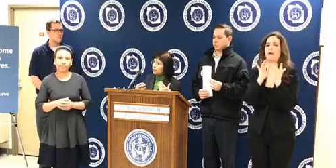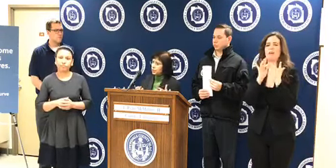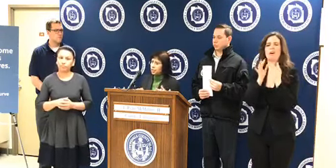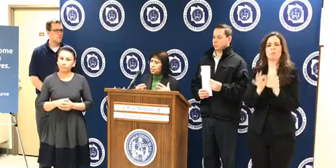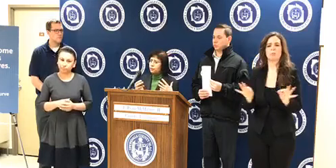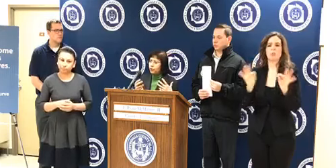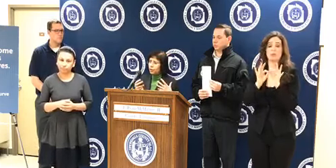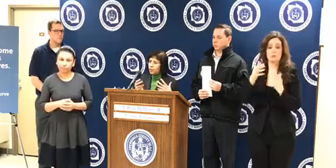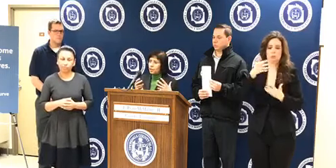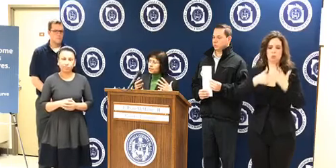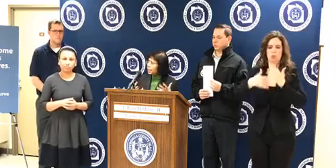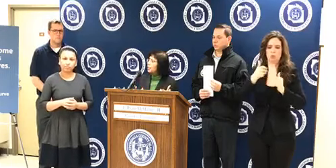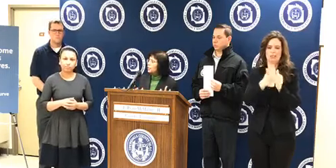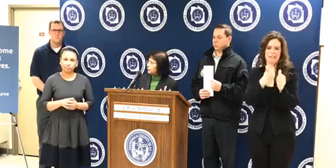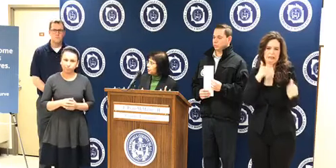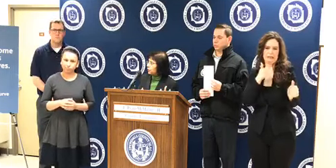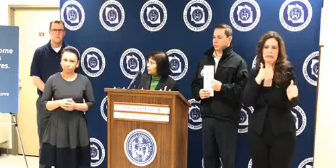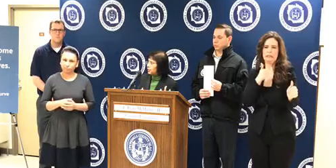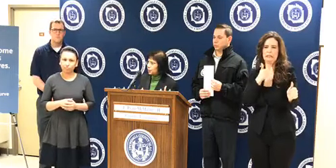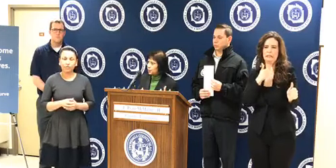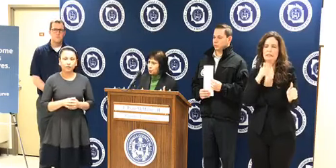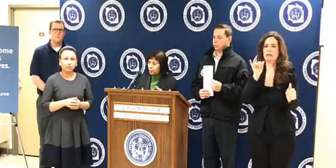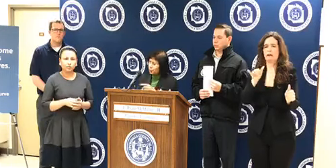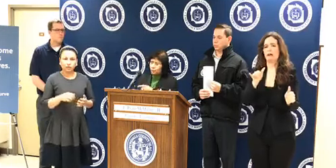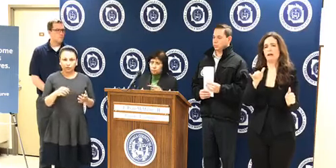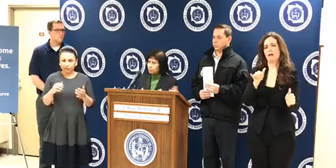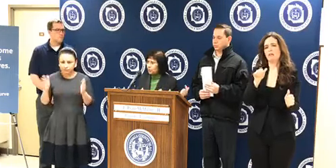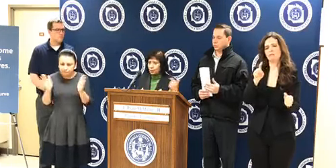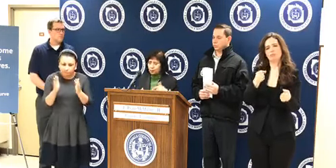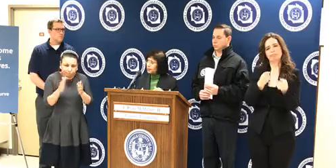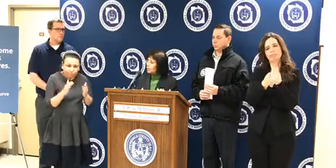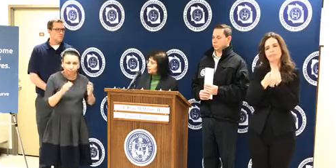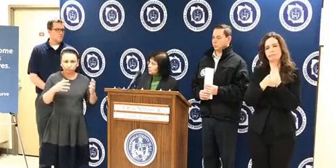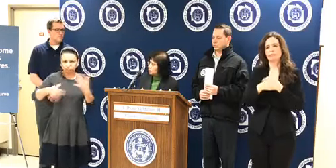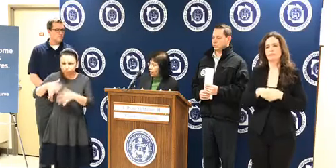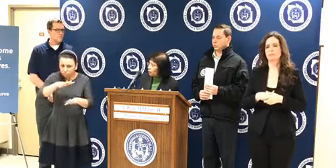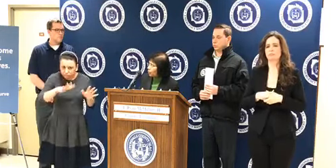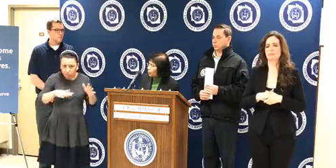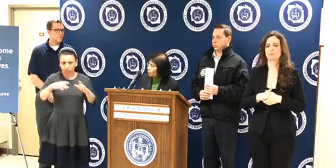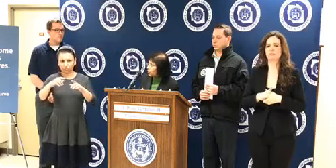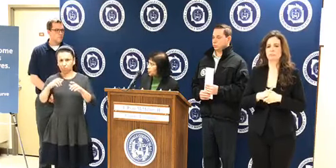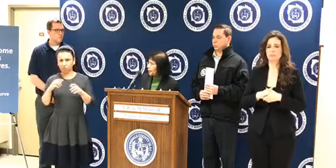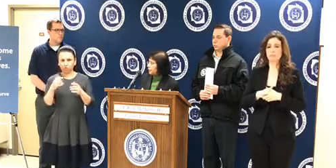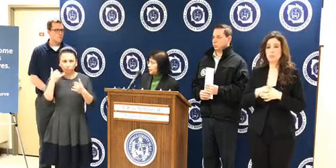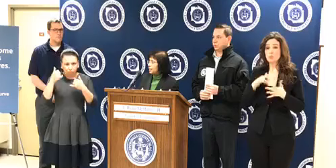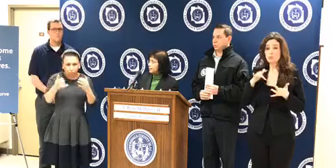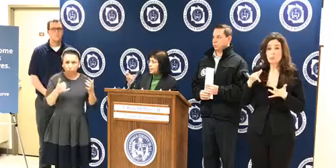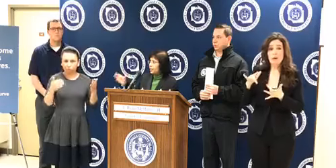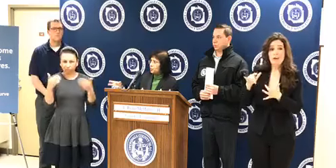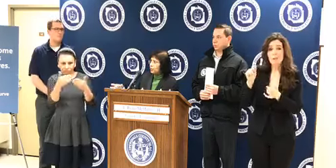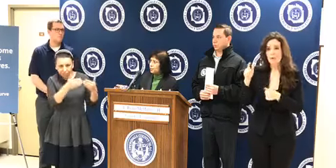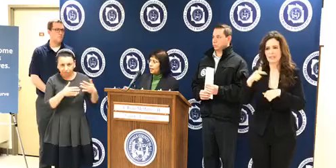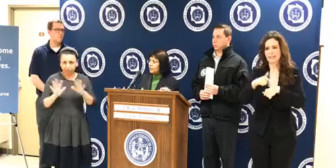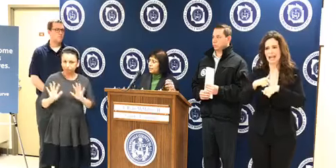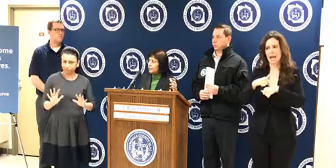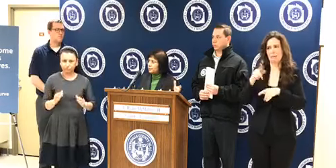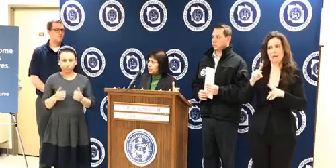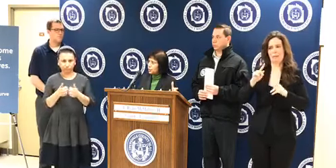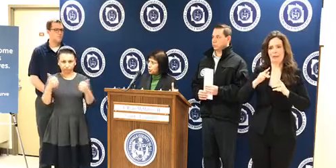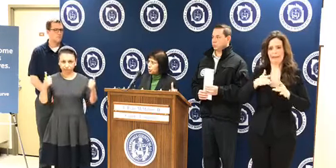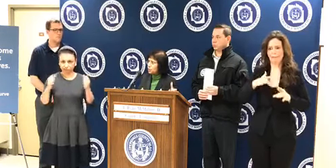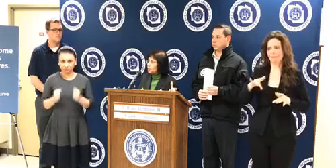of advocating for take care of yourself. Because people, travel all over the place. They stay in one side.